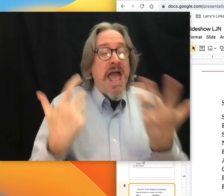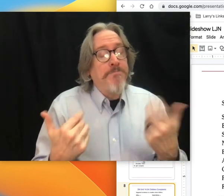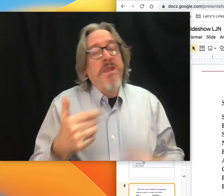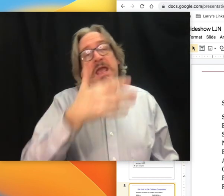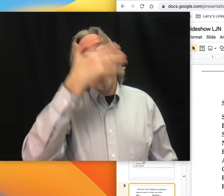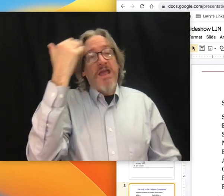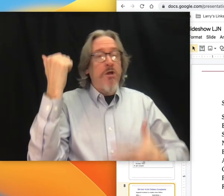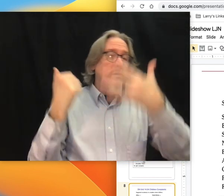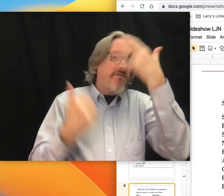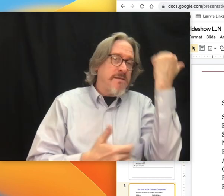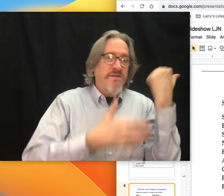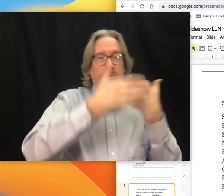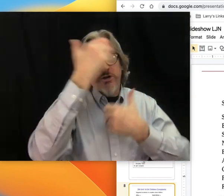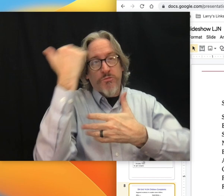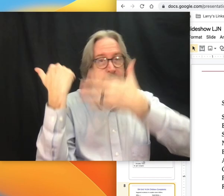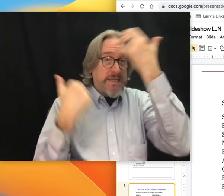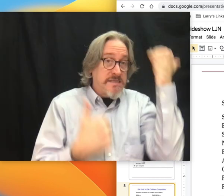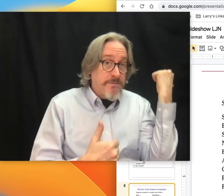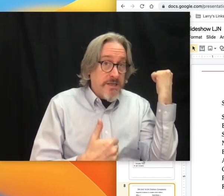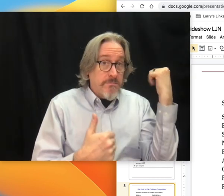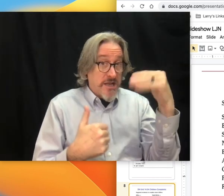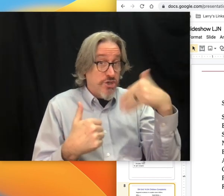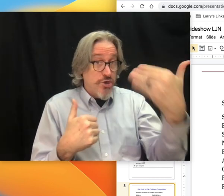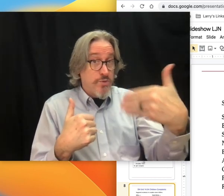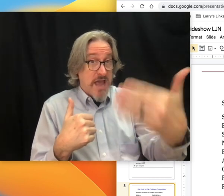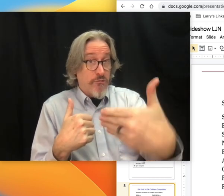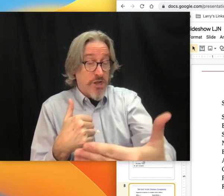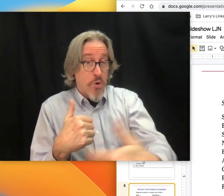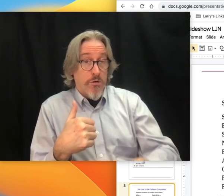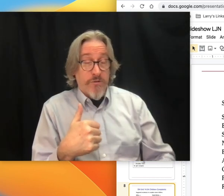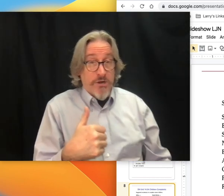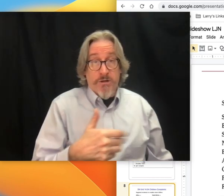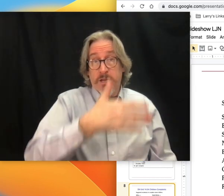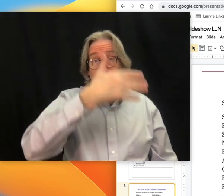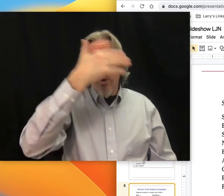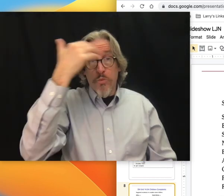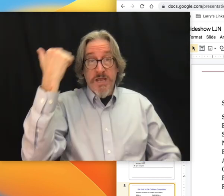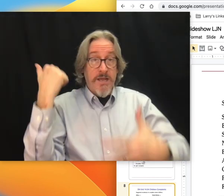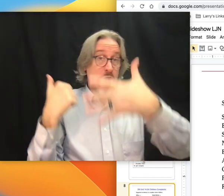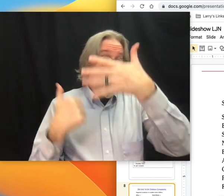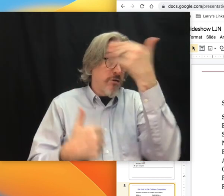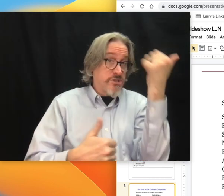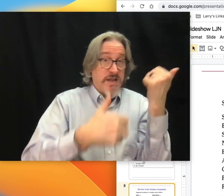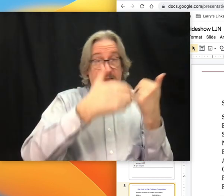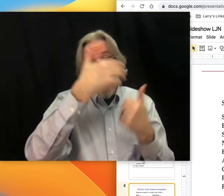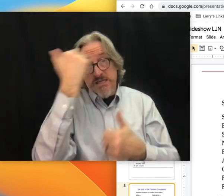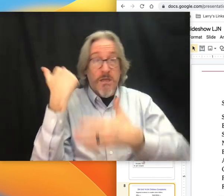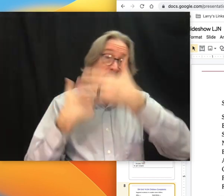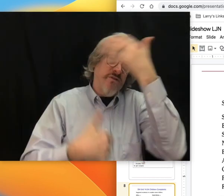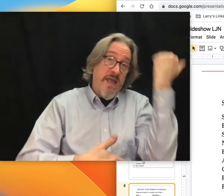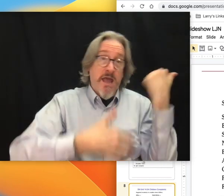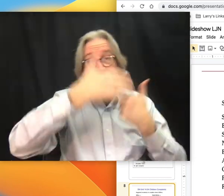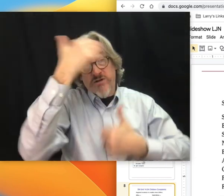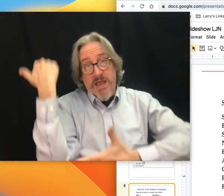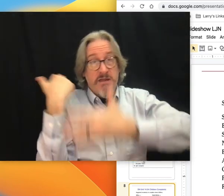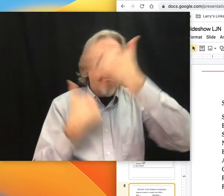Forget, and oftentimes if we're going to repeat something and do that recurring, we can alternate hands.